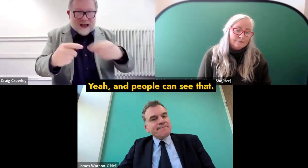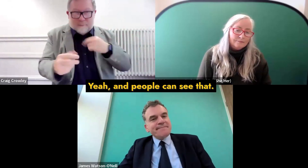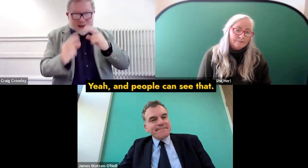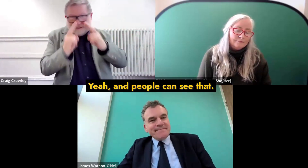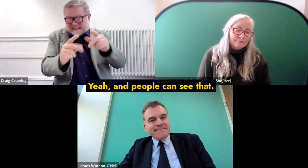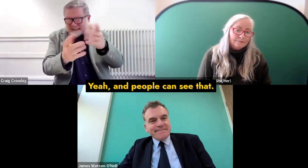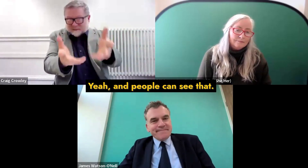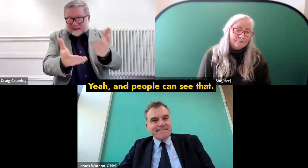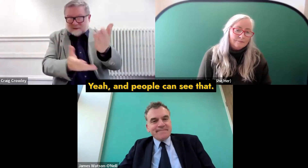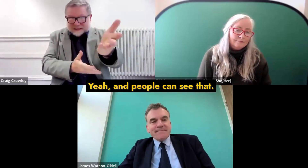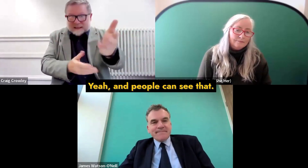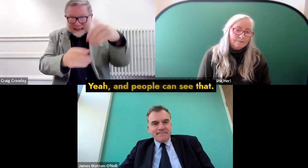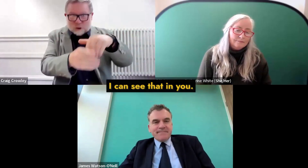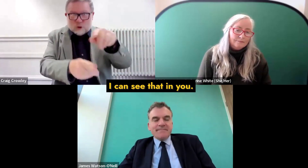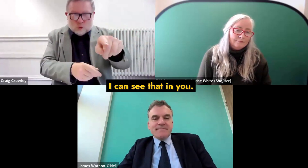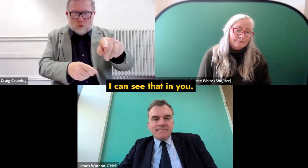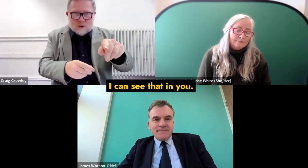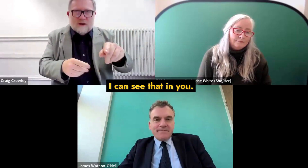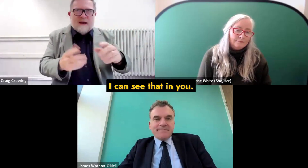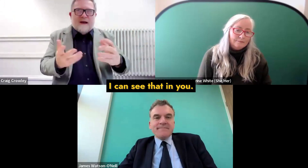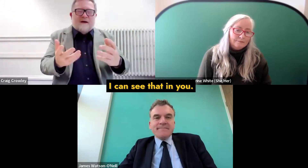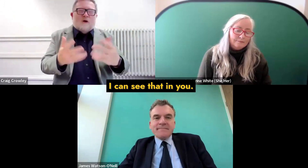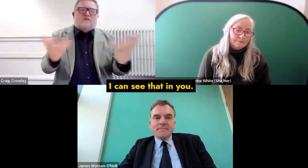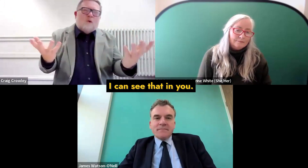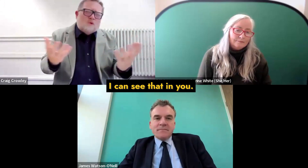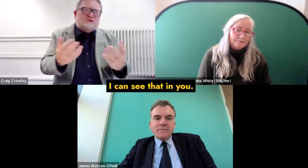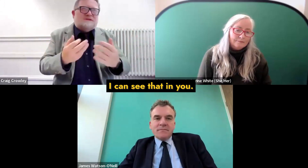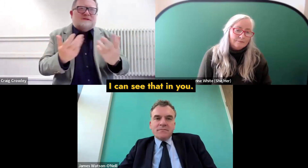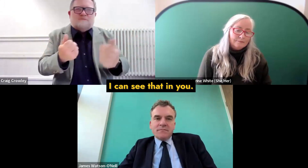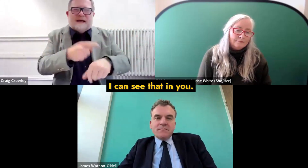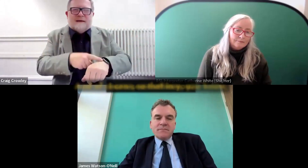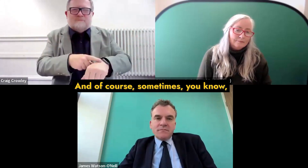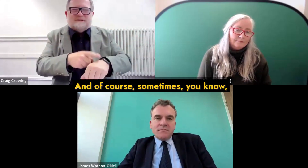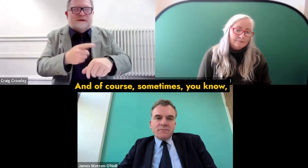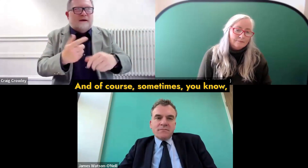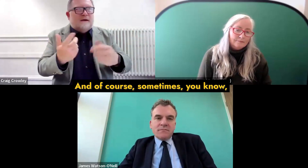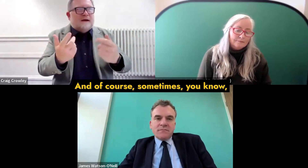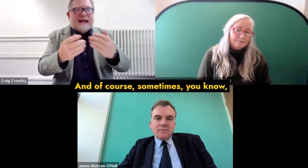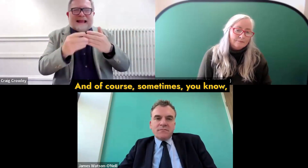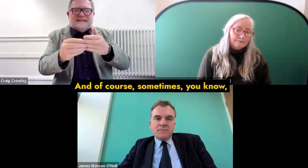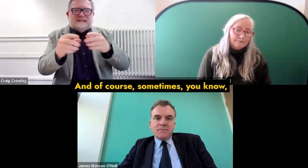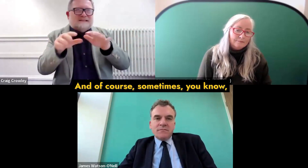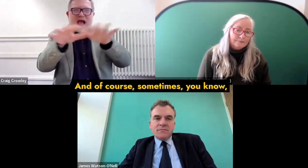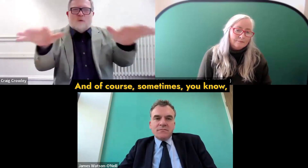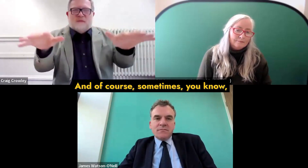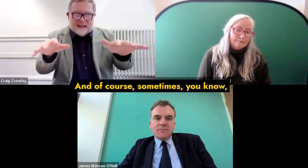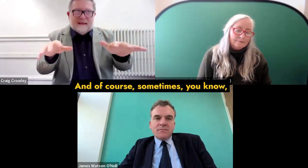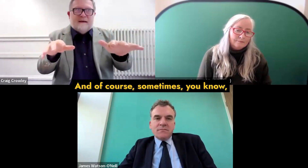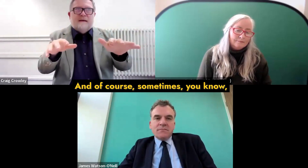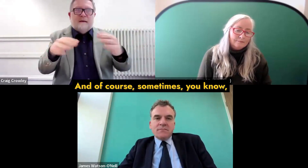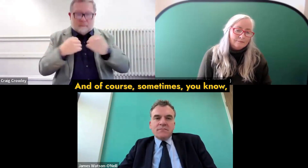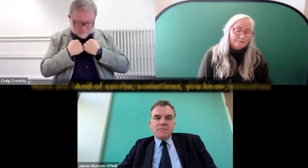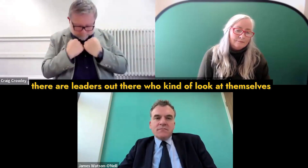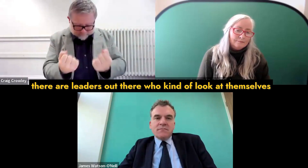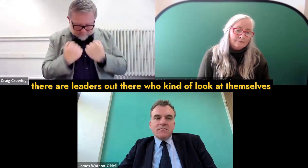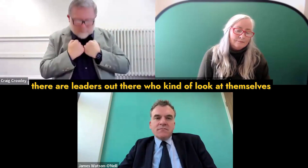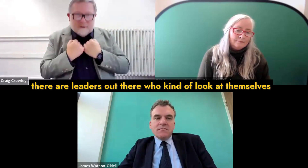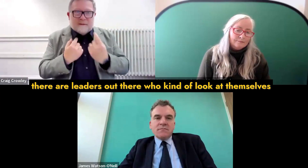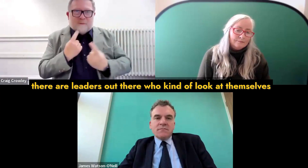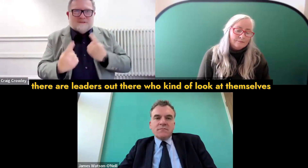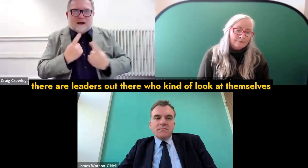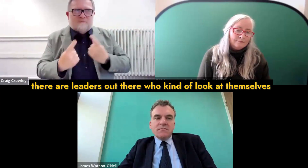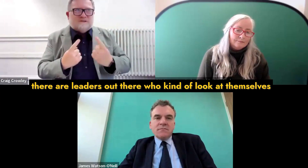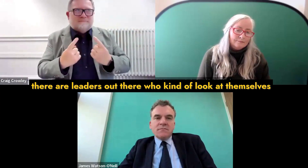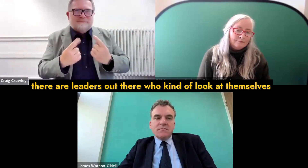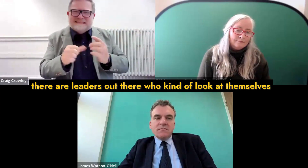Yeah, and people can see that. I can see that in you. And of course, sometimes, there are leaders